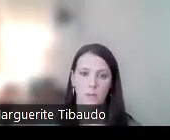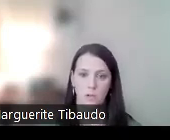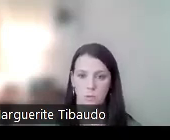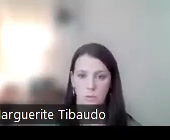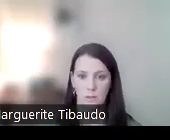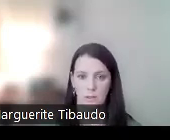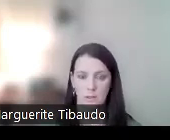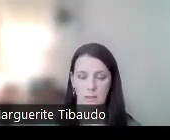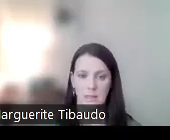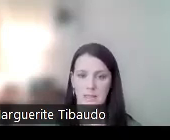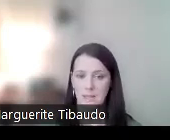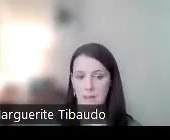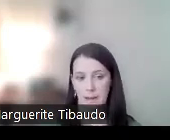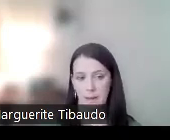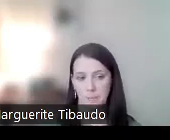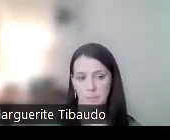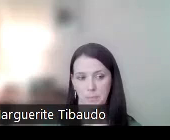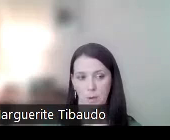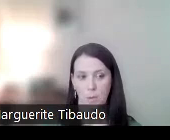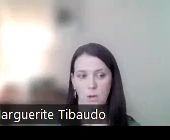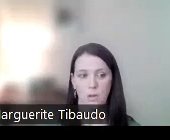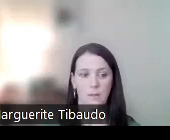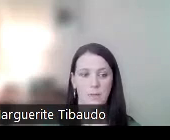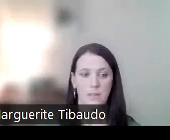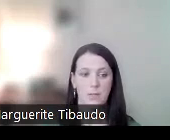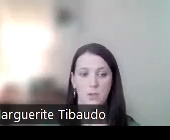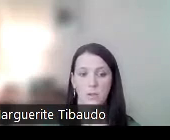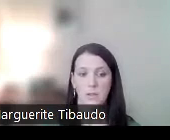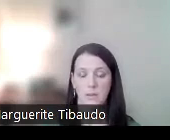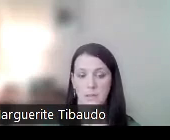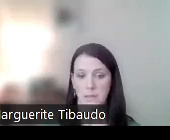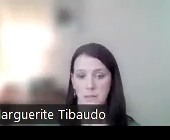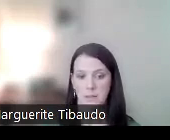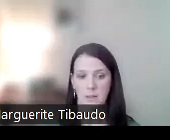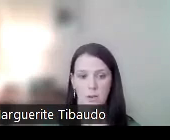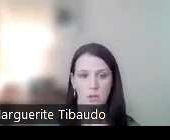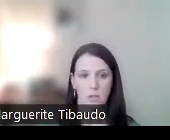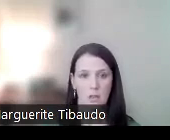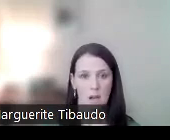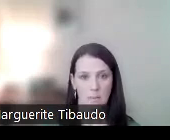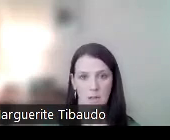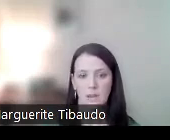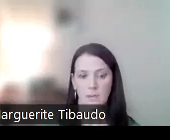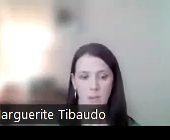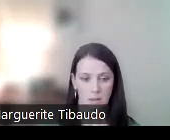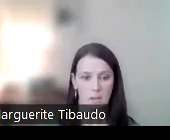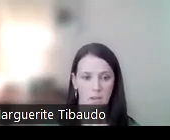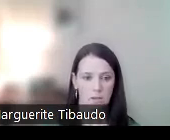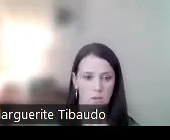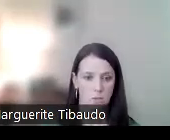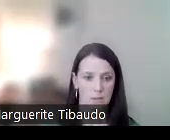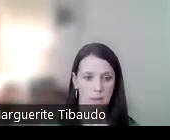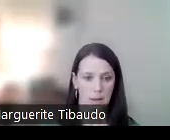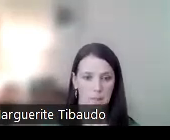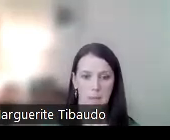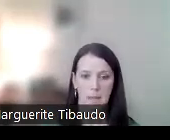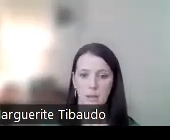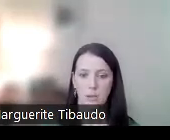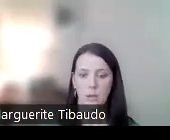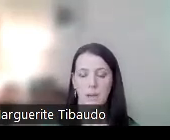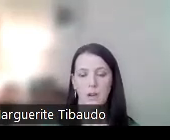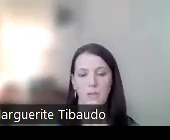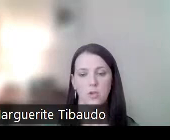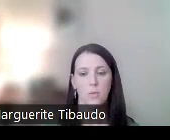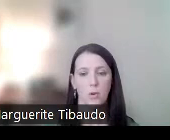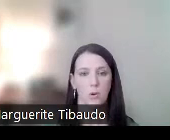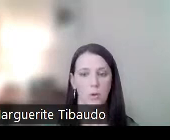know about visual field and CVI. We know that effects of visual field deficits, which is common in individuals with CVI, may